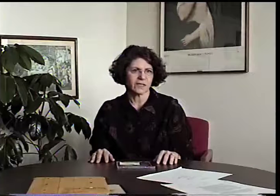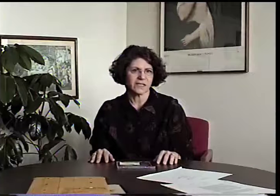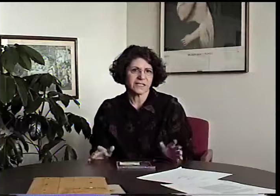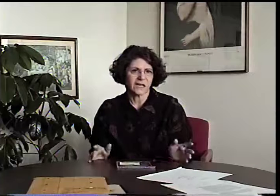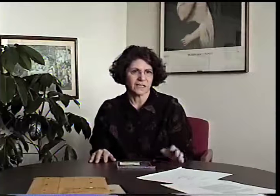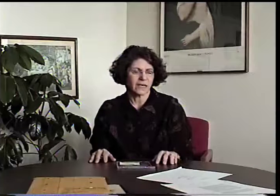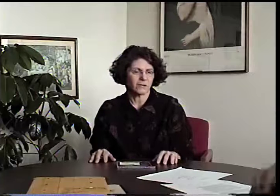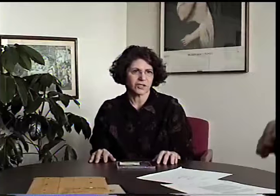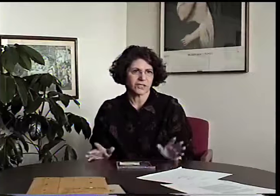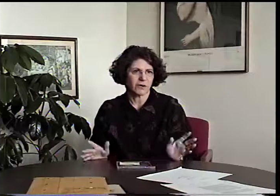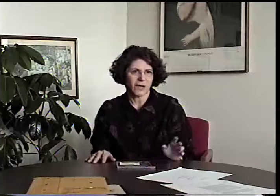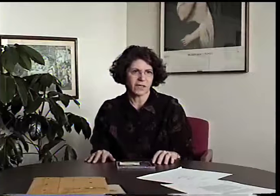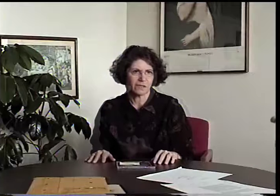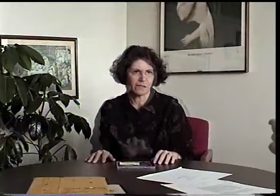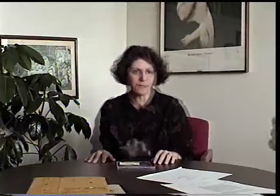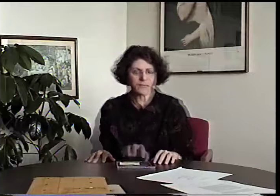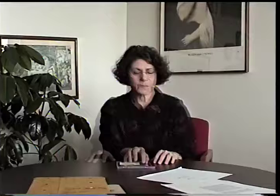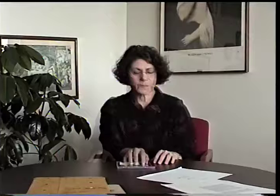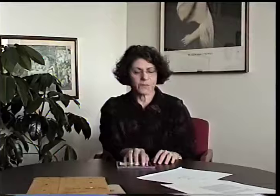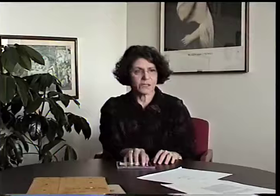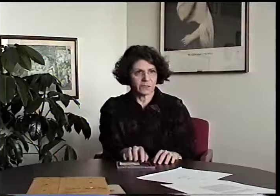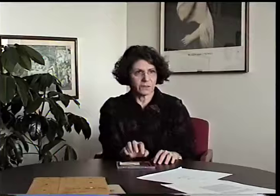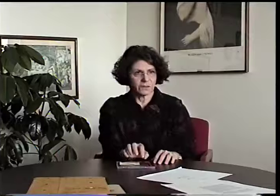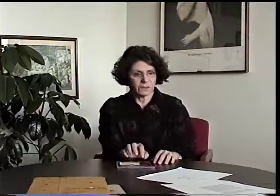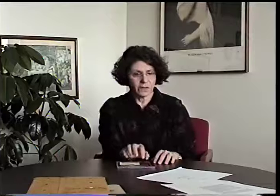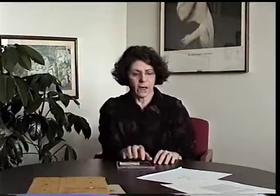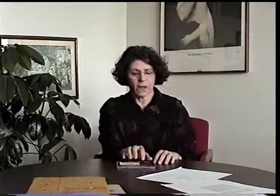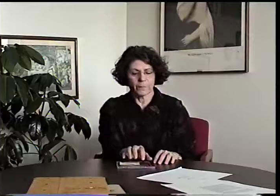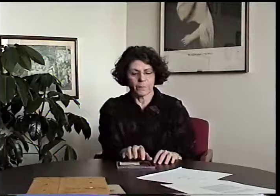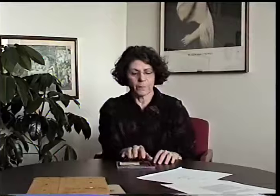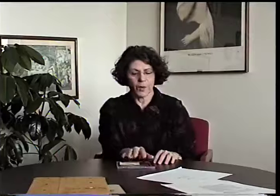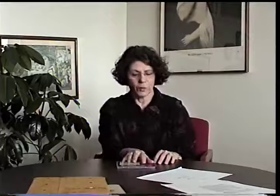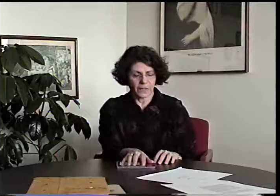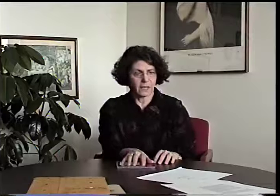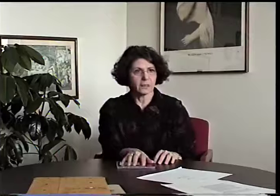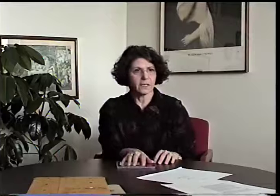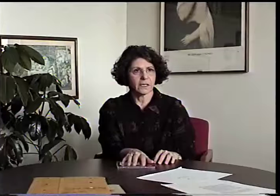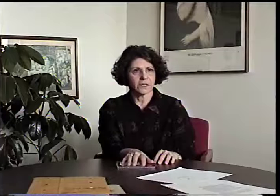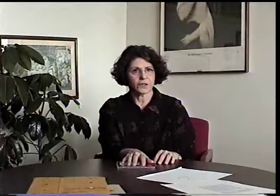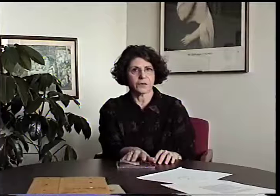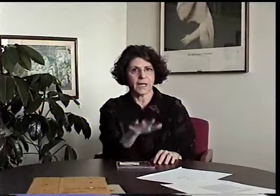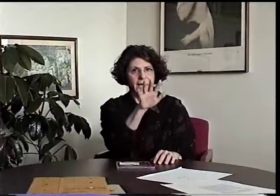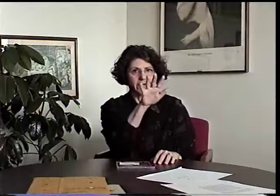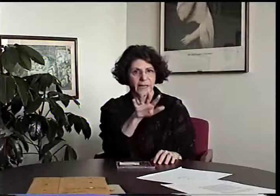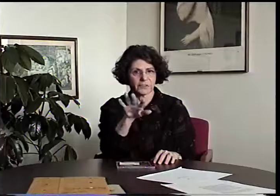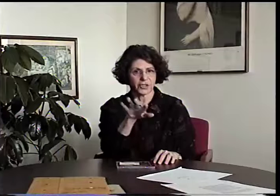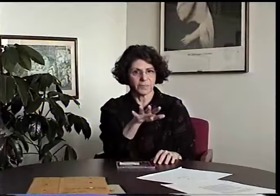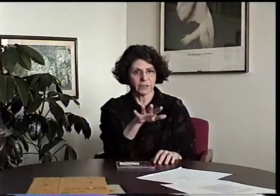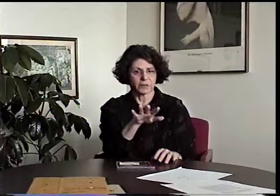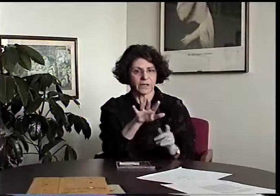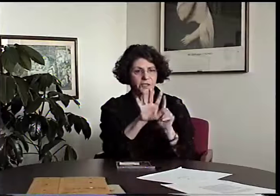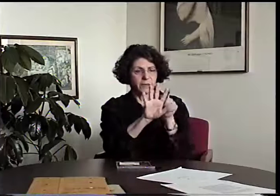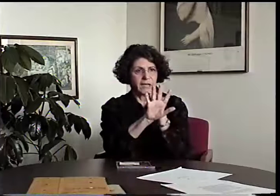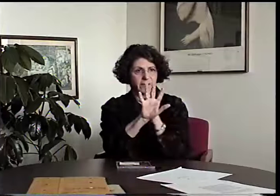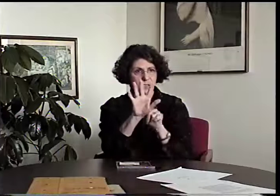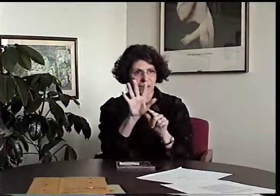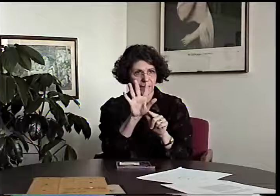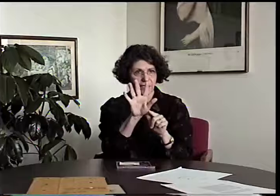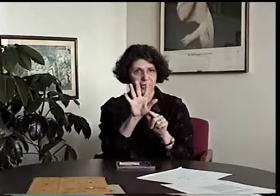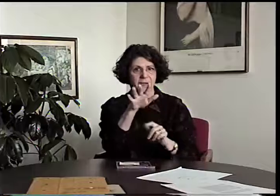recognized. It's not a language. It's not Well, recognized. that's This particular poem then is going to have hand shape alliteration by having the same hand shape. It's